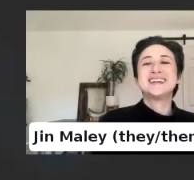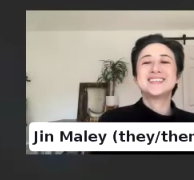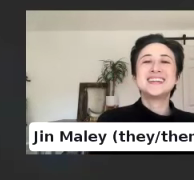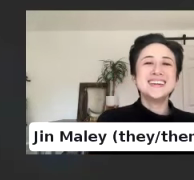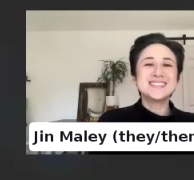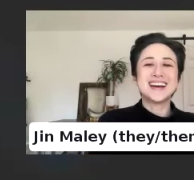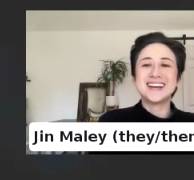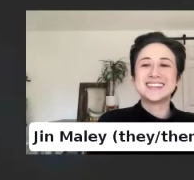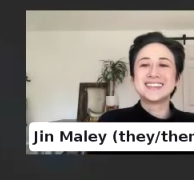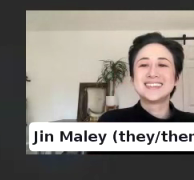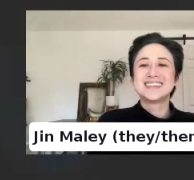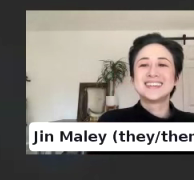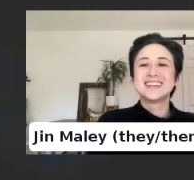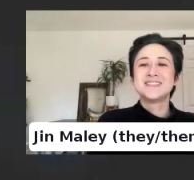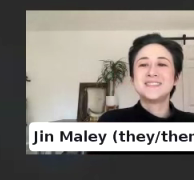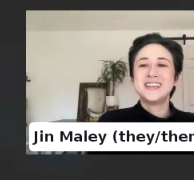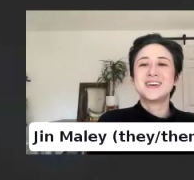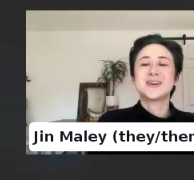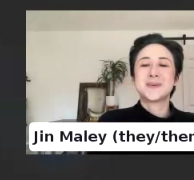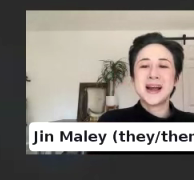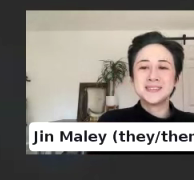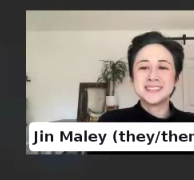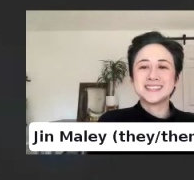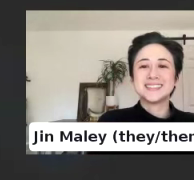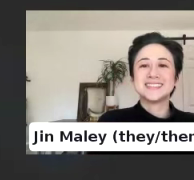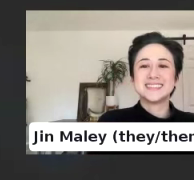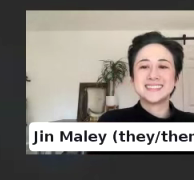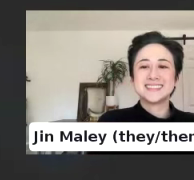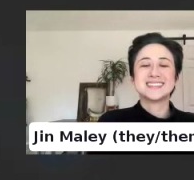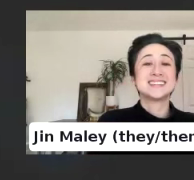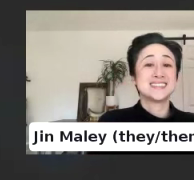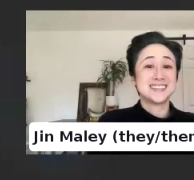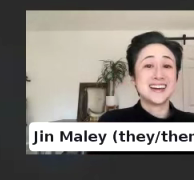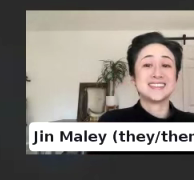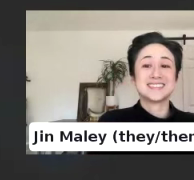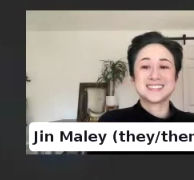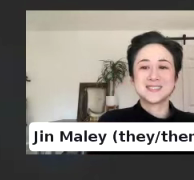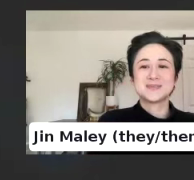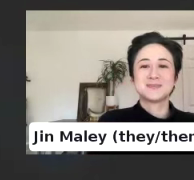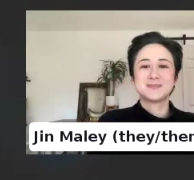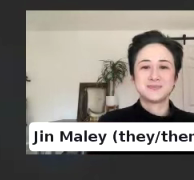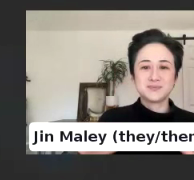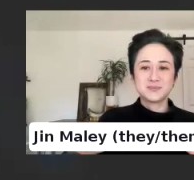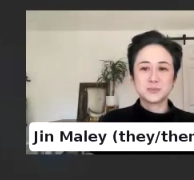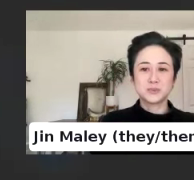in life. I love that. Feet are grounded. Nice.